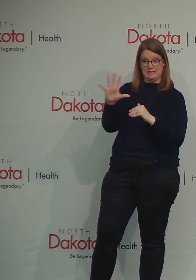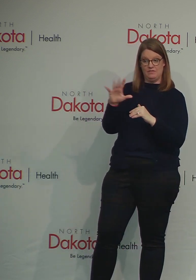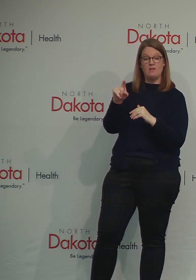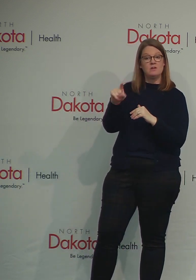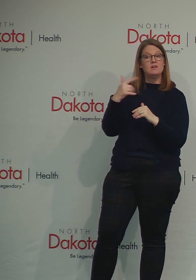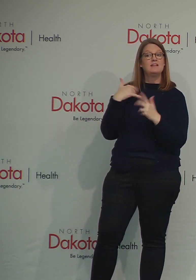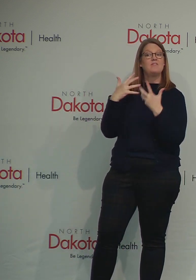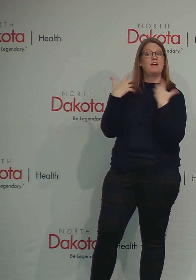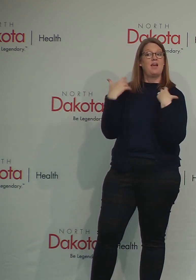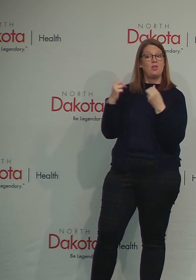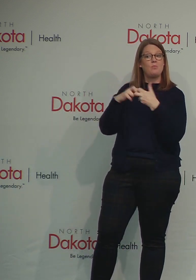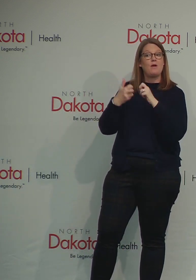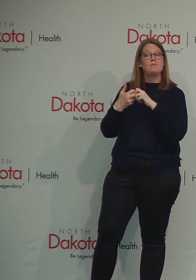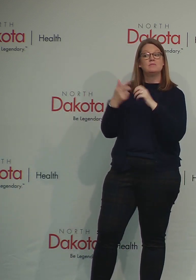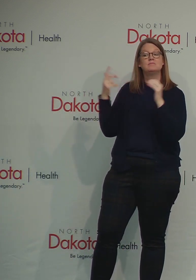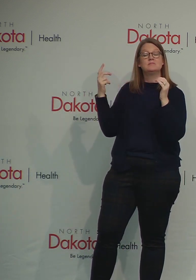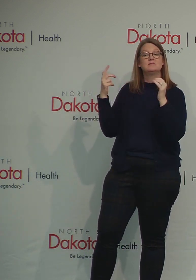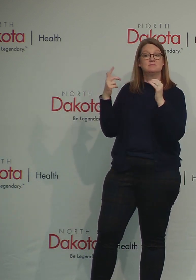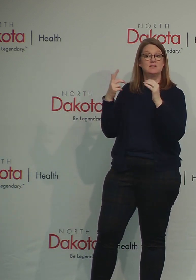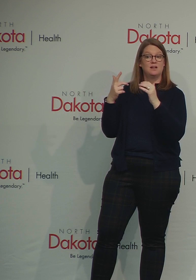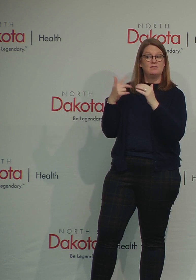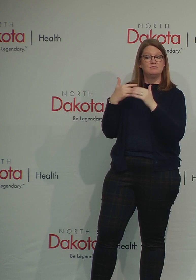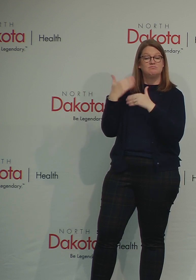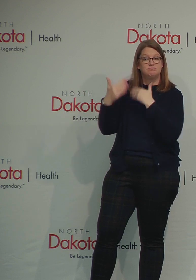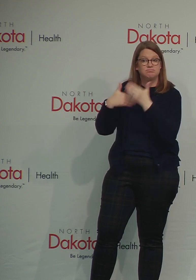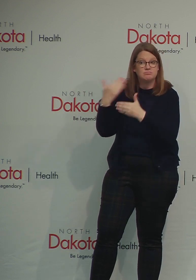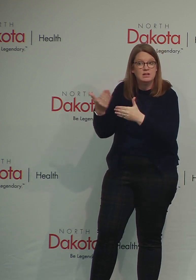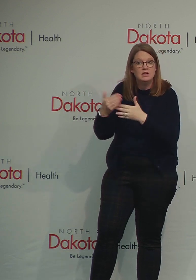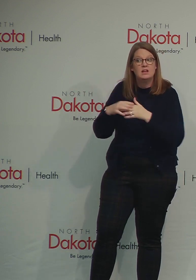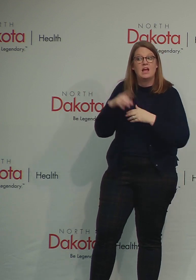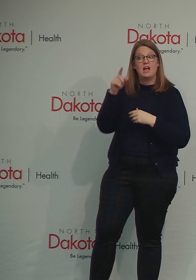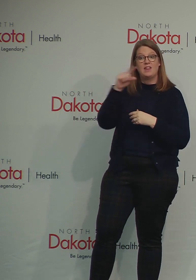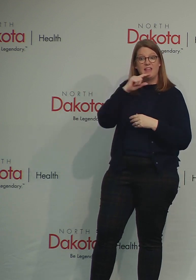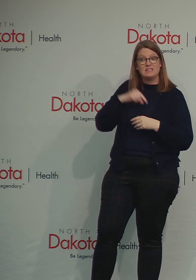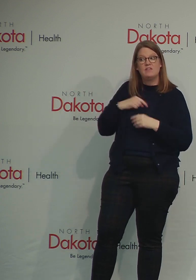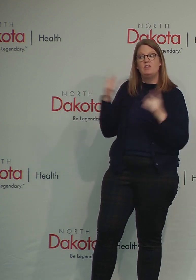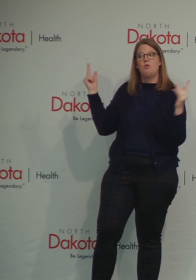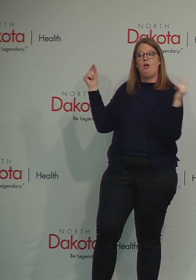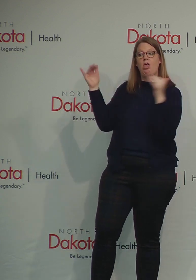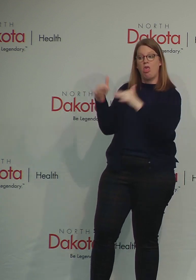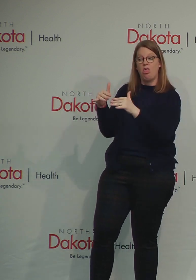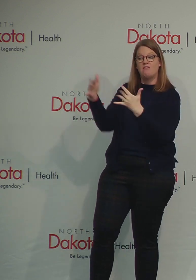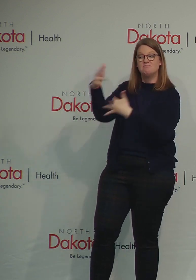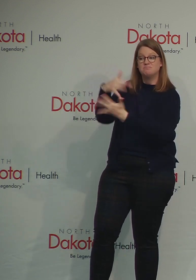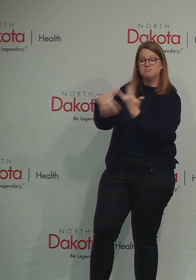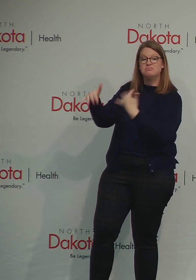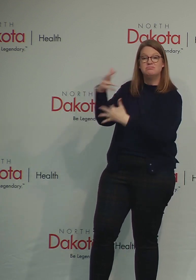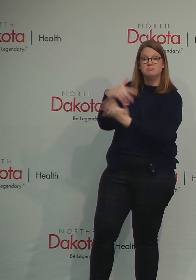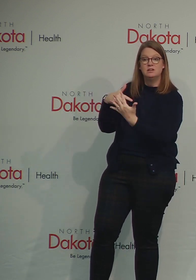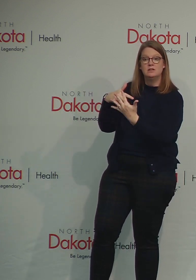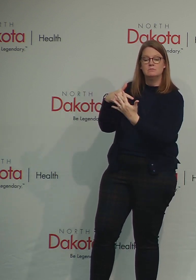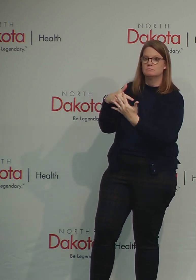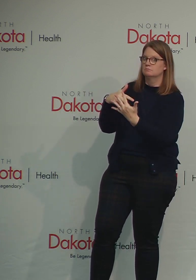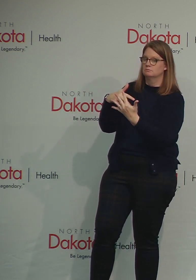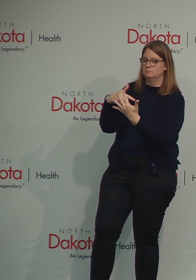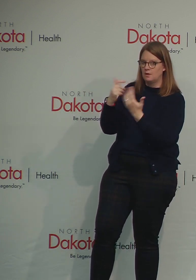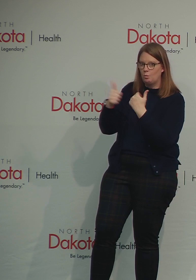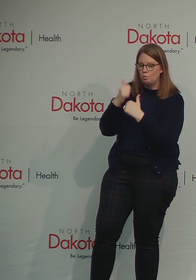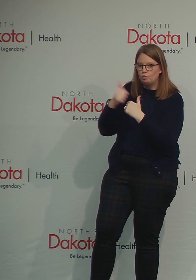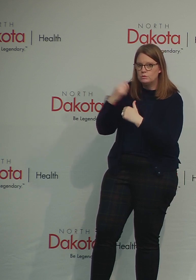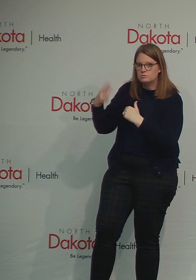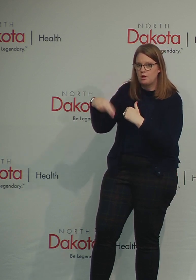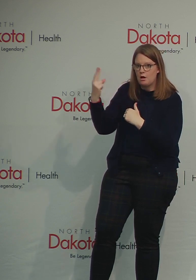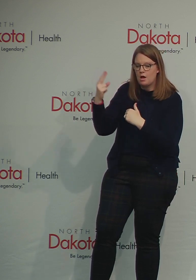medical conditions and you gathered outside of your immediate household, you also, put yourself at significant risk. And so if you develop